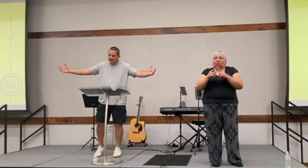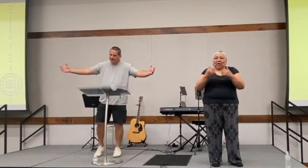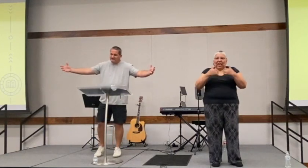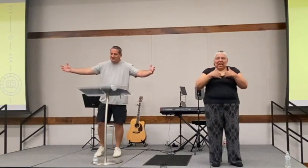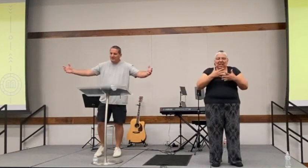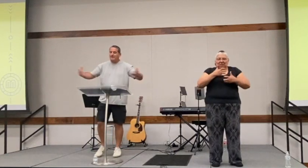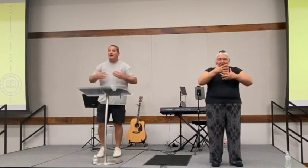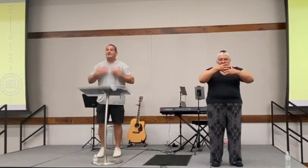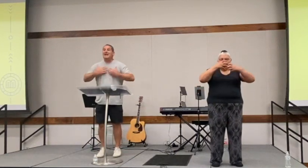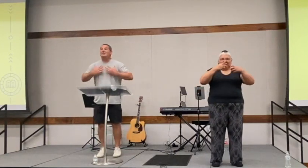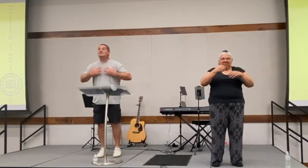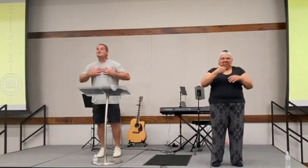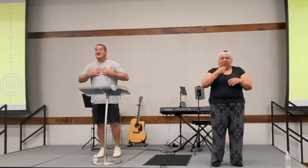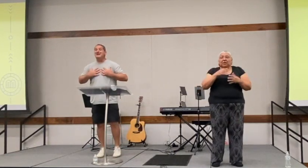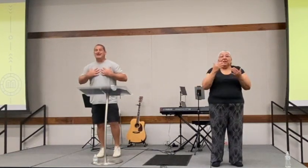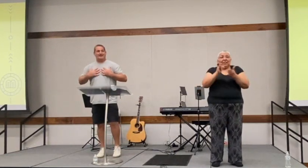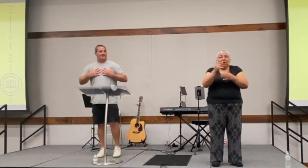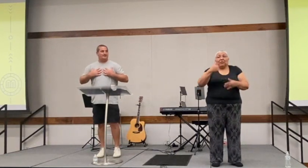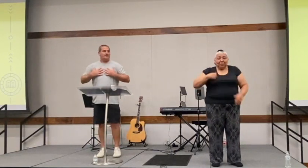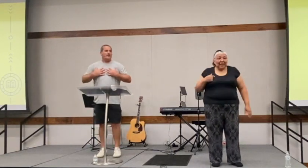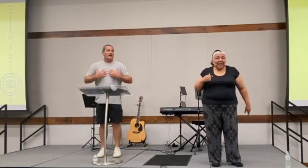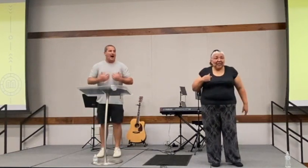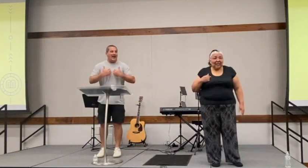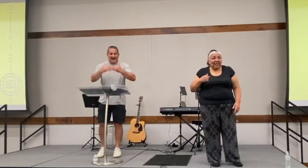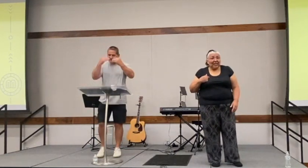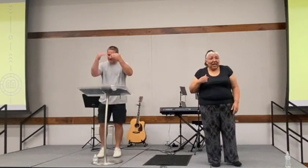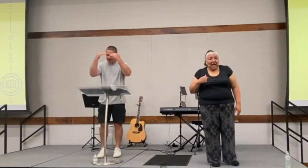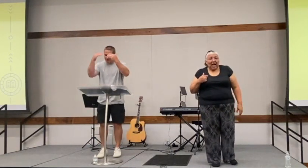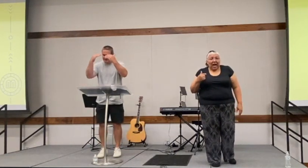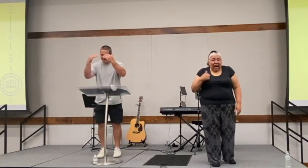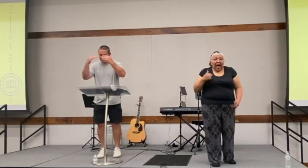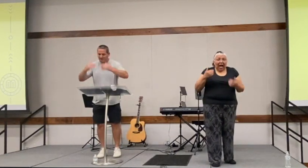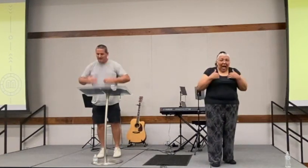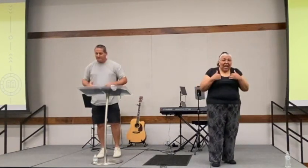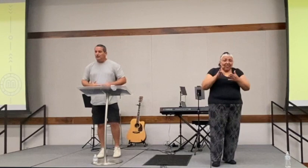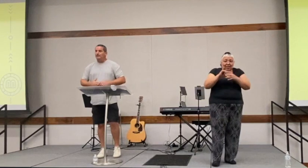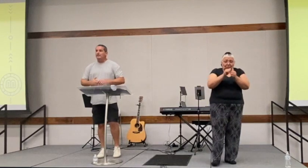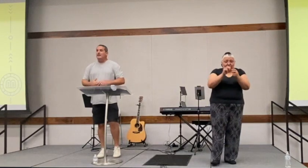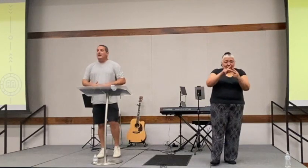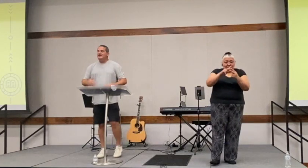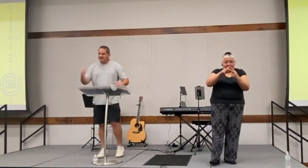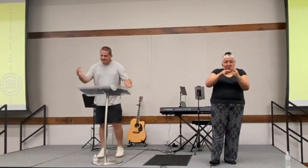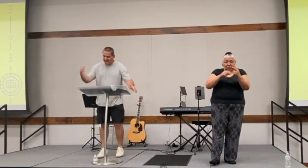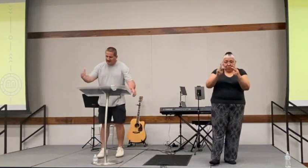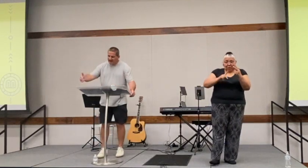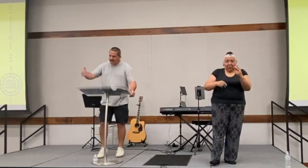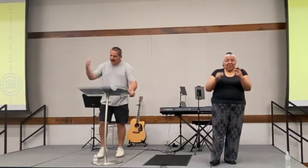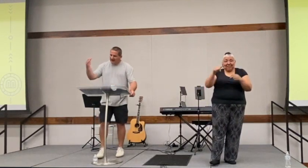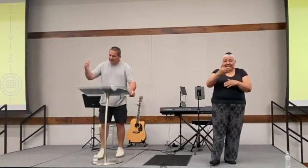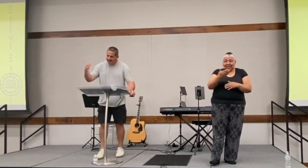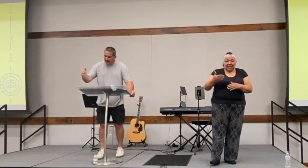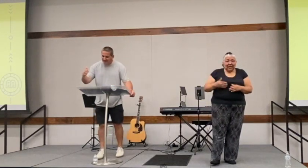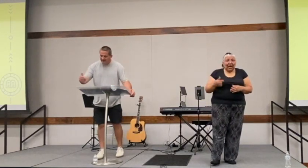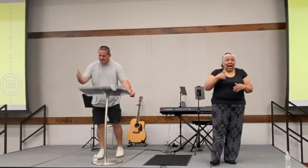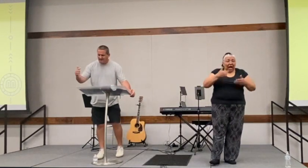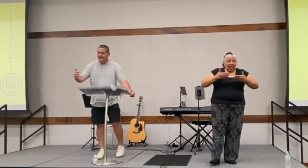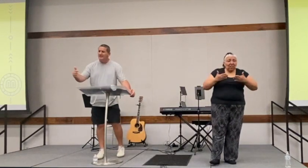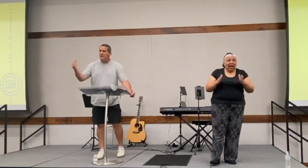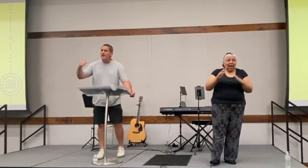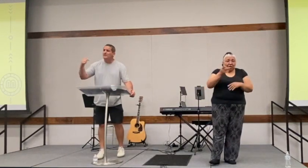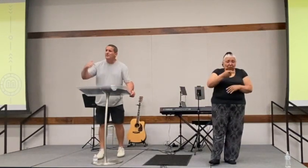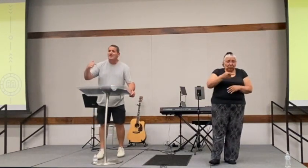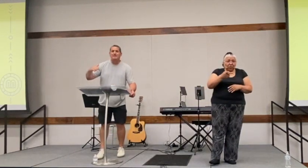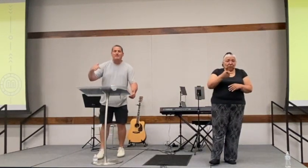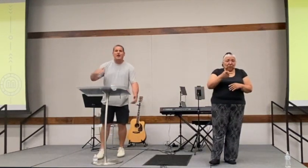rage or bitterness toward them, right? That was me! I had that towards these two people. And here's the thing. I allowed them to